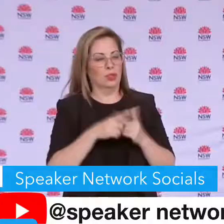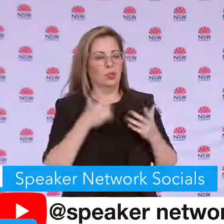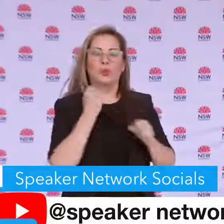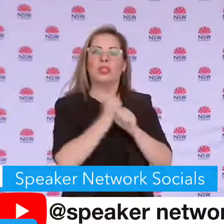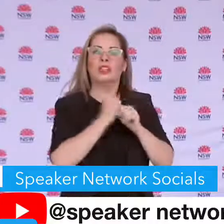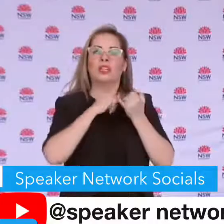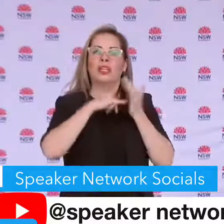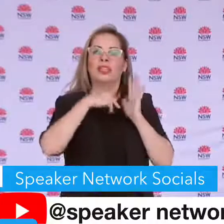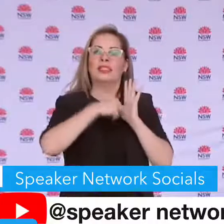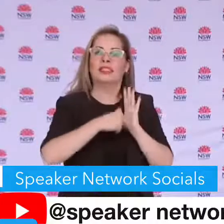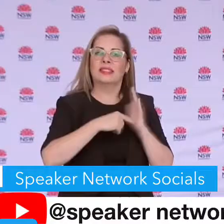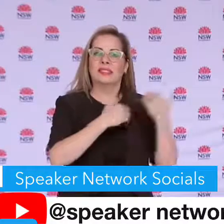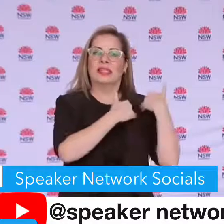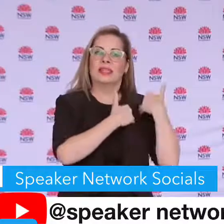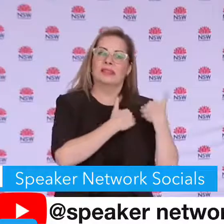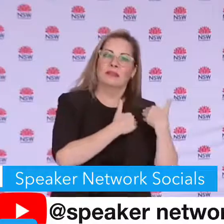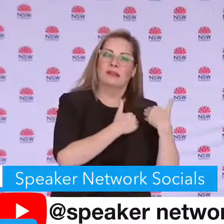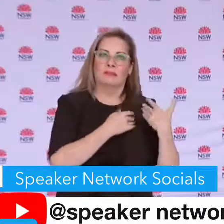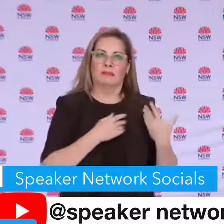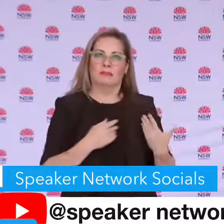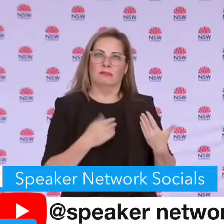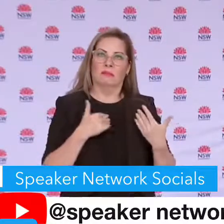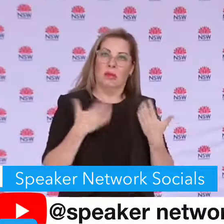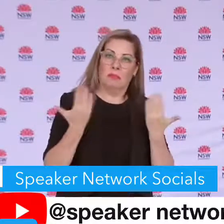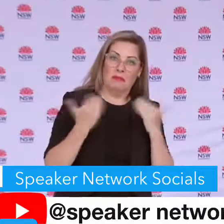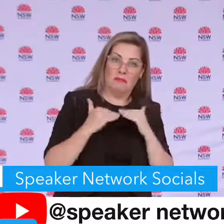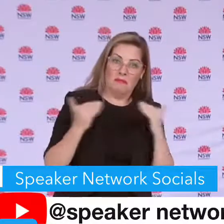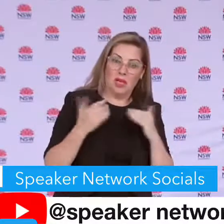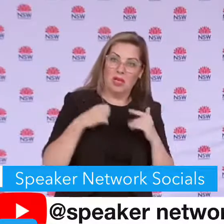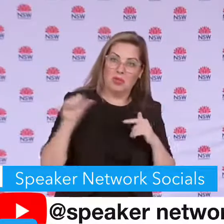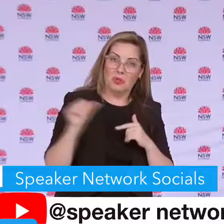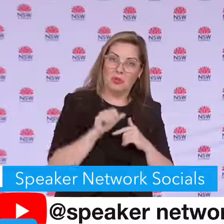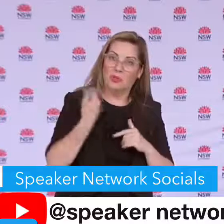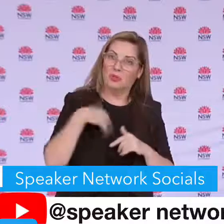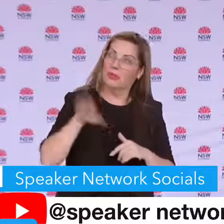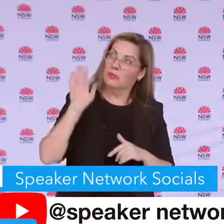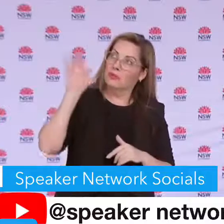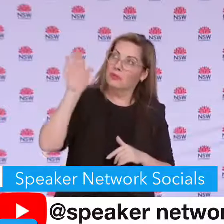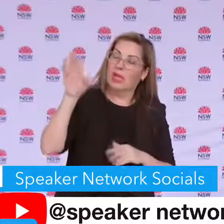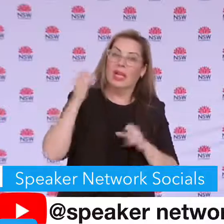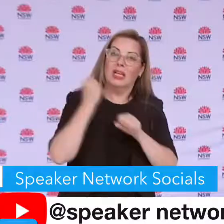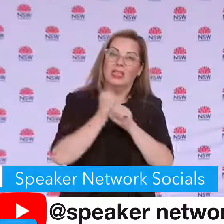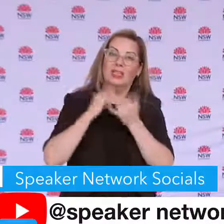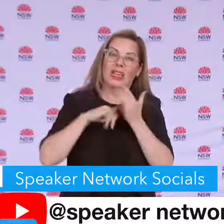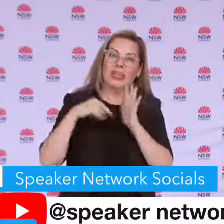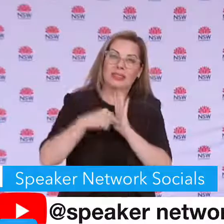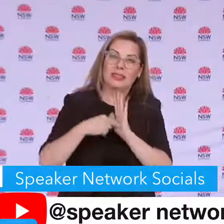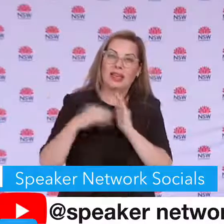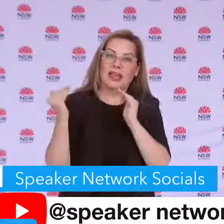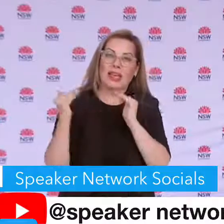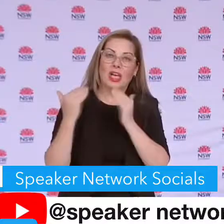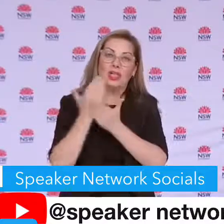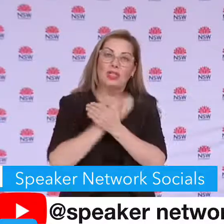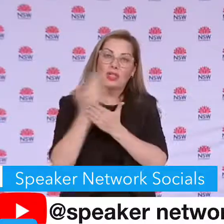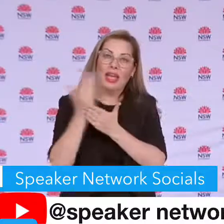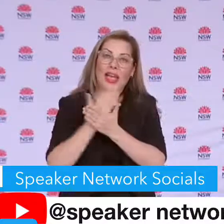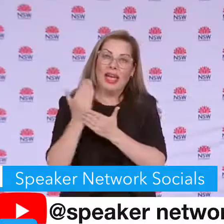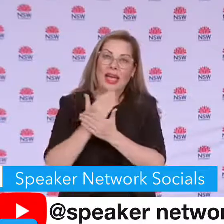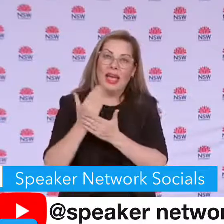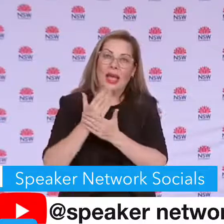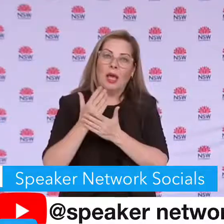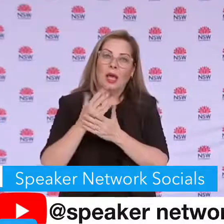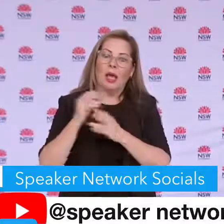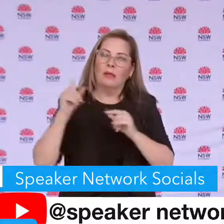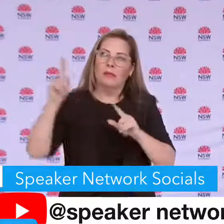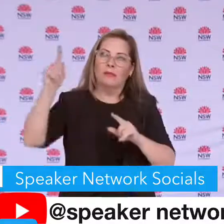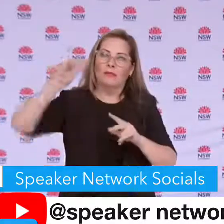COVID, do you think it's fair maybe to apply to the federal government to ask that that GST share be redistributed and more money brought into New South Wales? Look, at